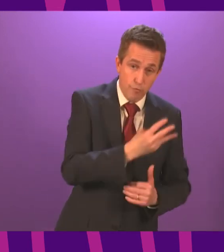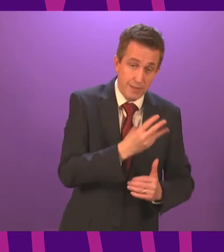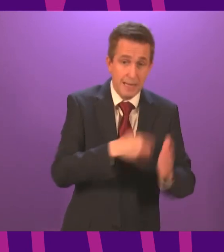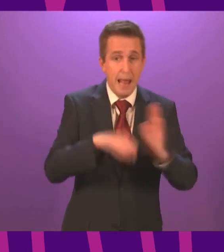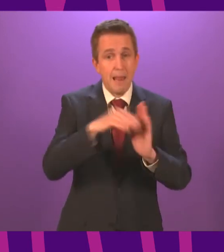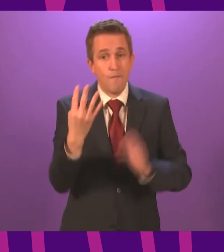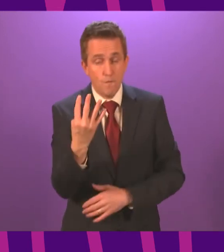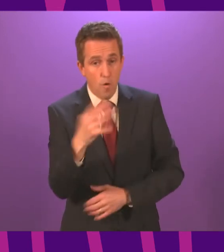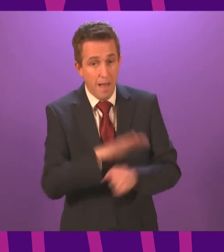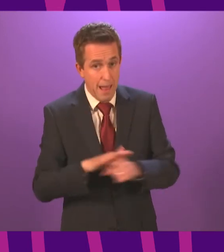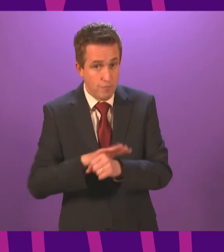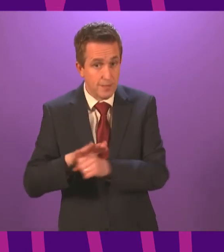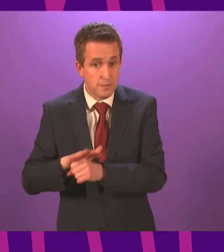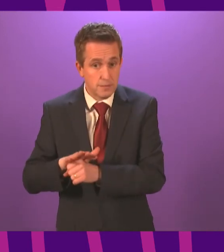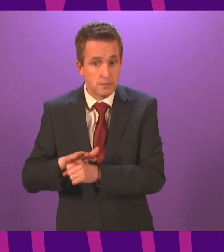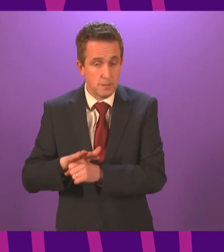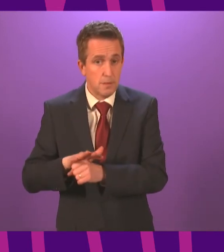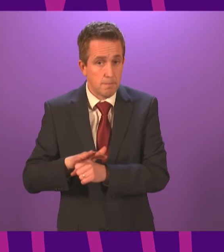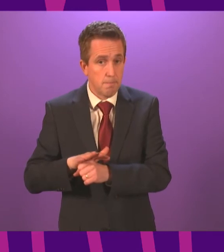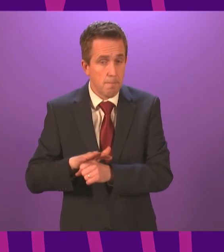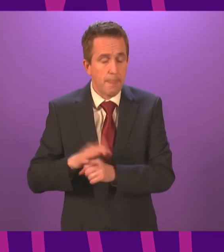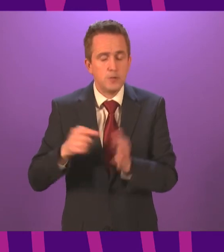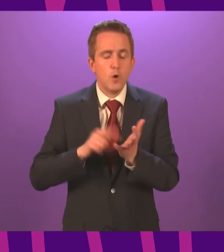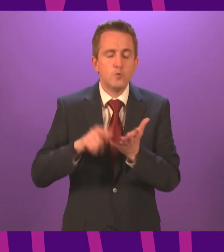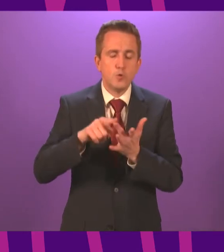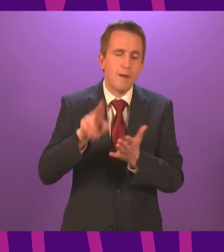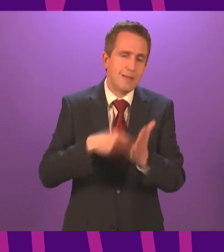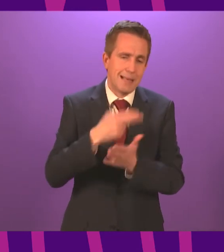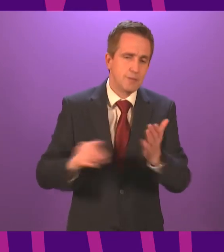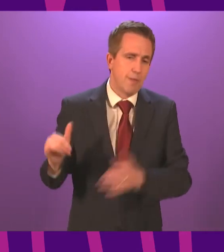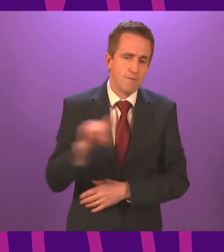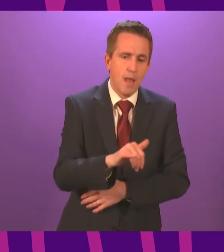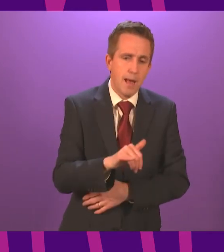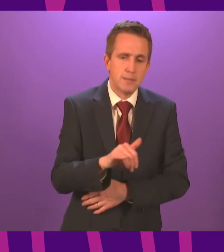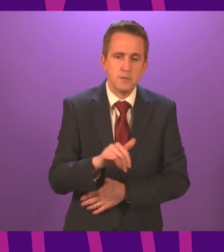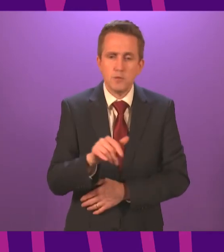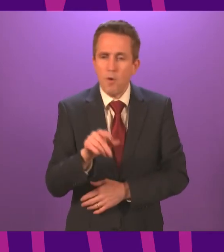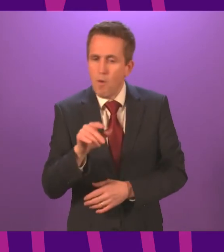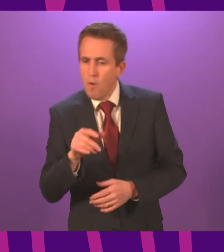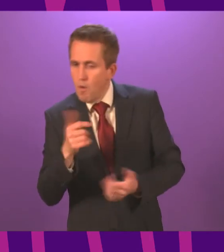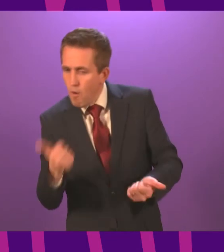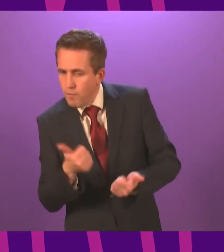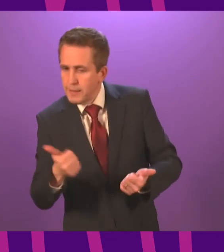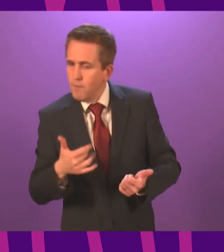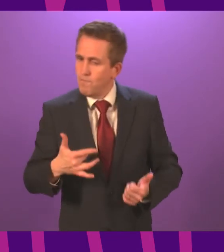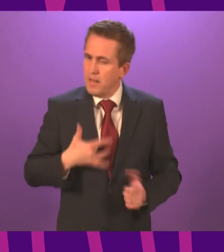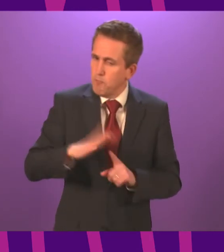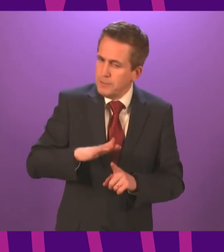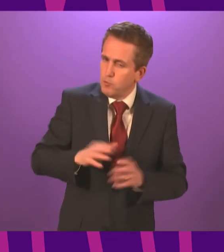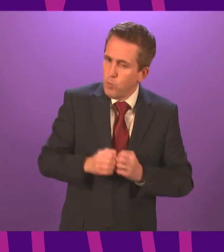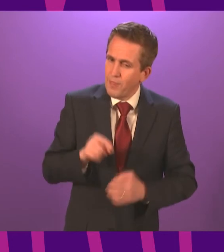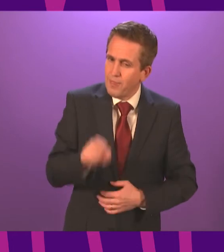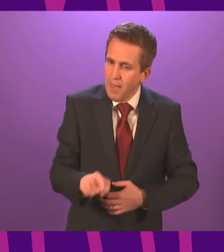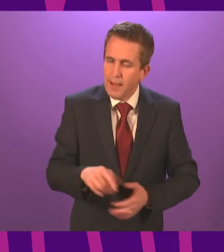4 areas. In recognition of that. So I hope the member takes some reassurance from that. But I can also say on the issue